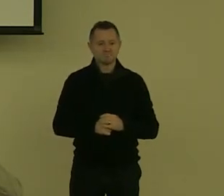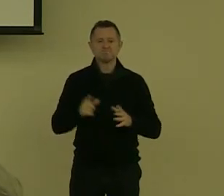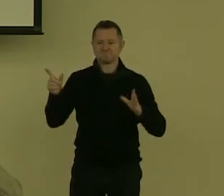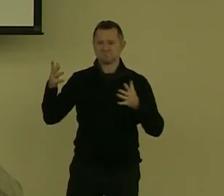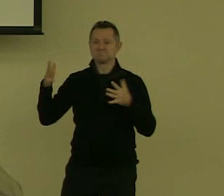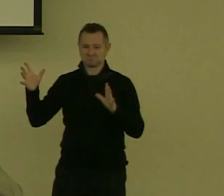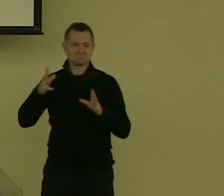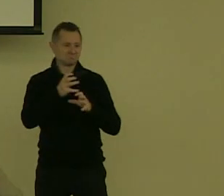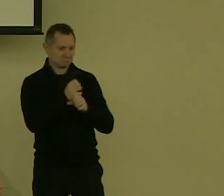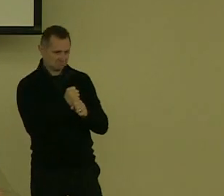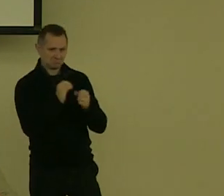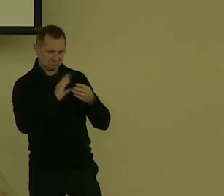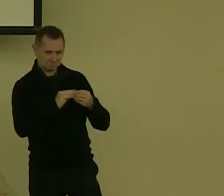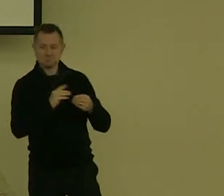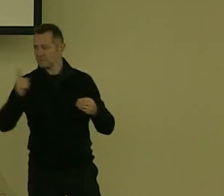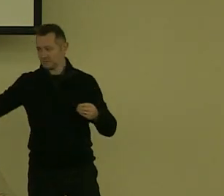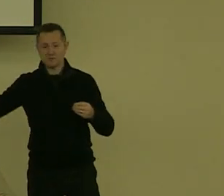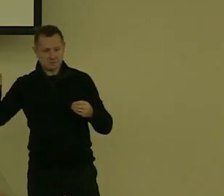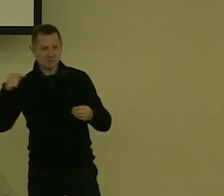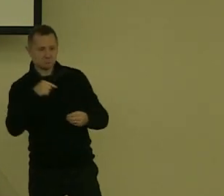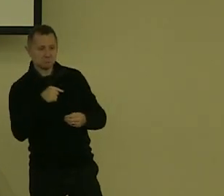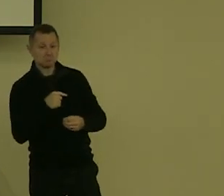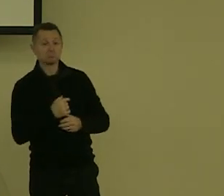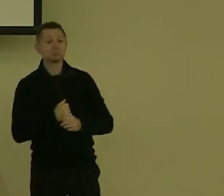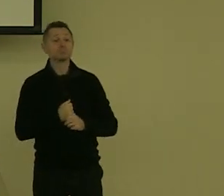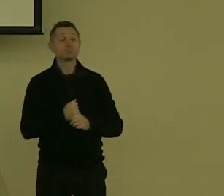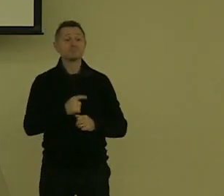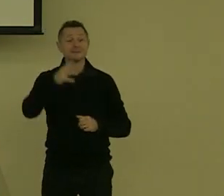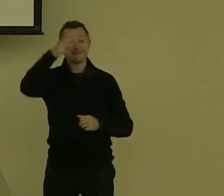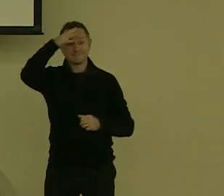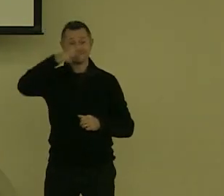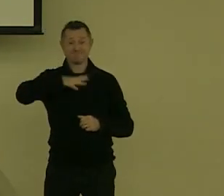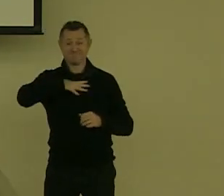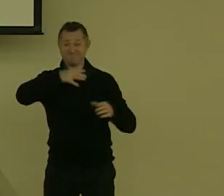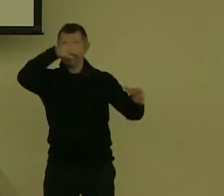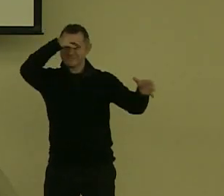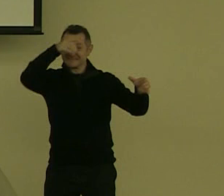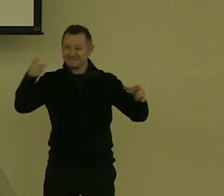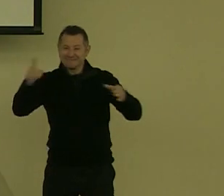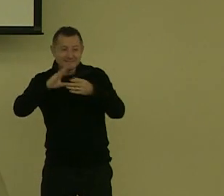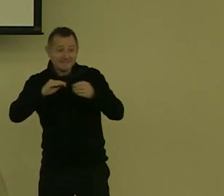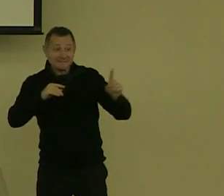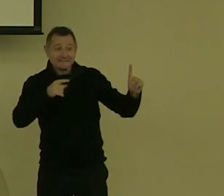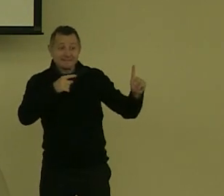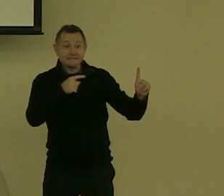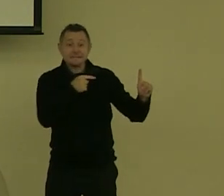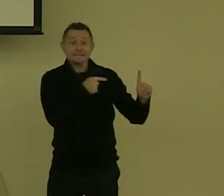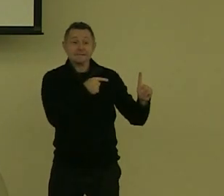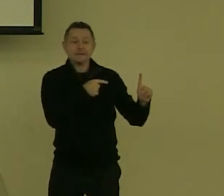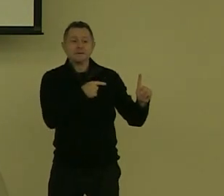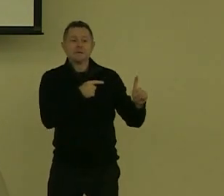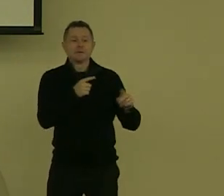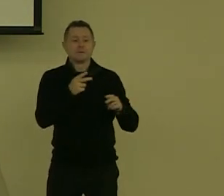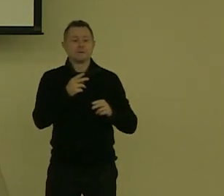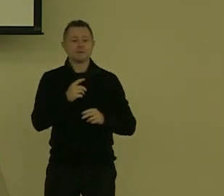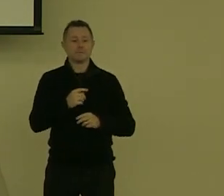that Chris Claremont was writer of a small superhero comic called X-Men for a number of